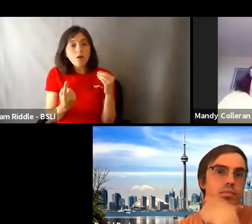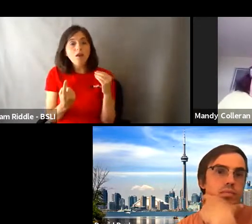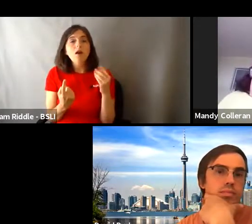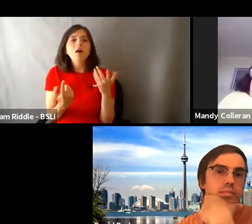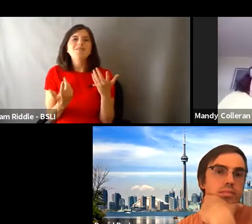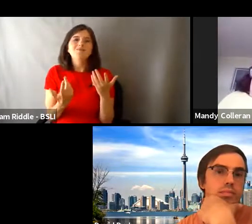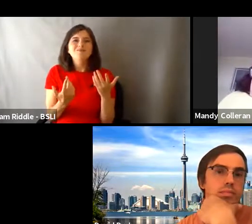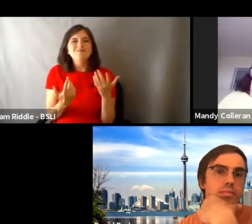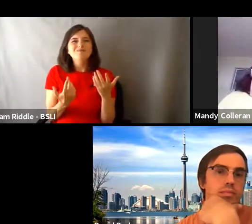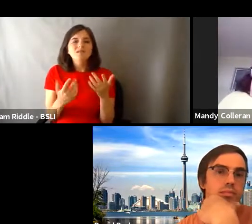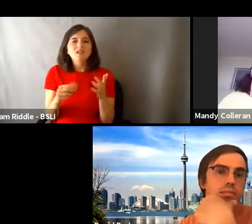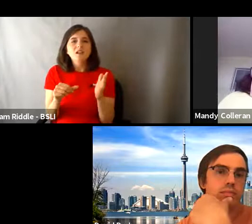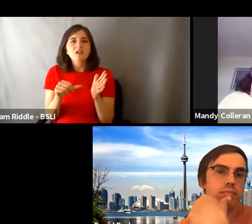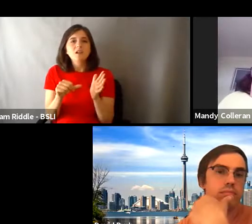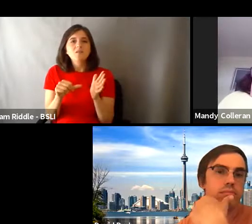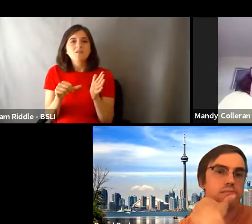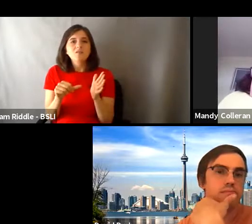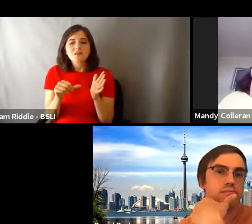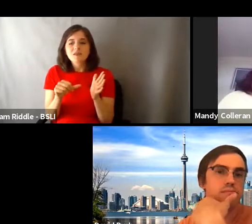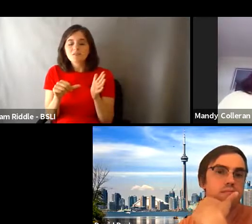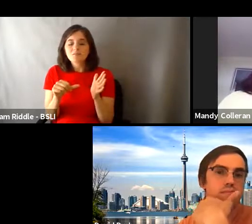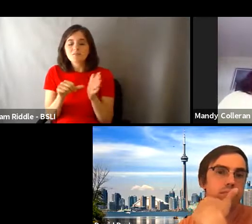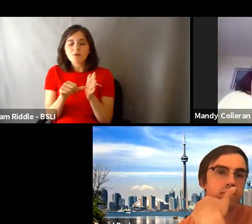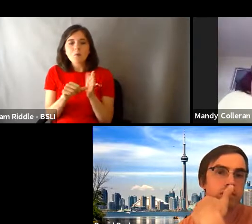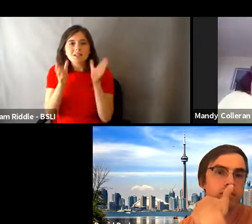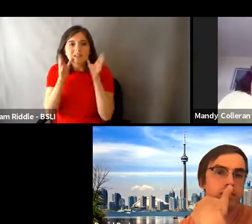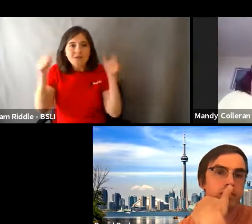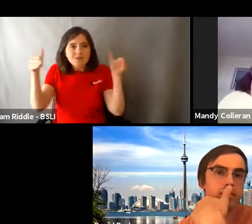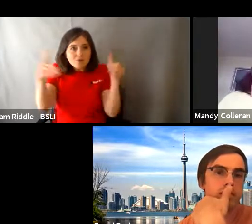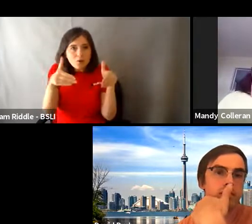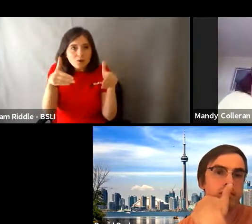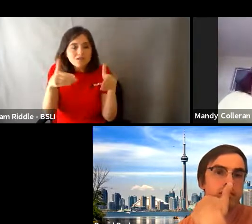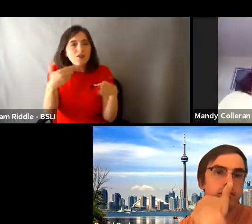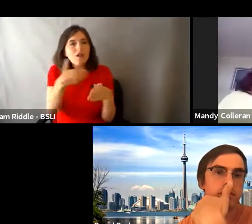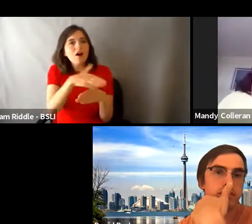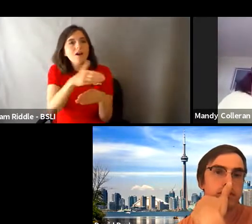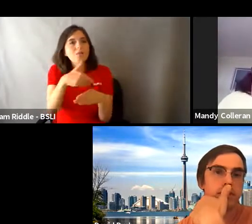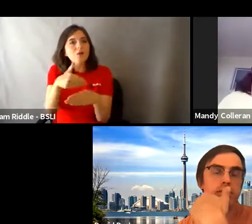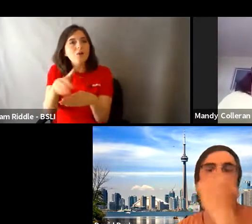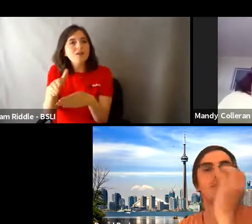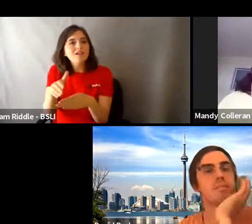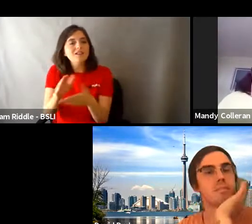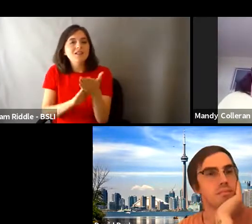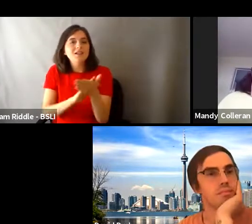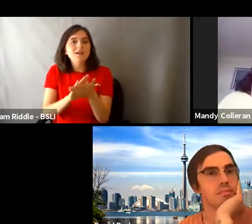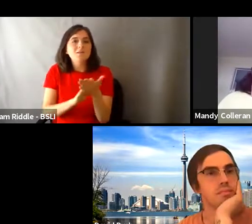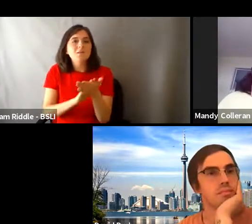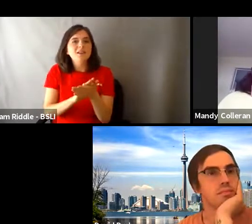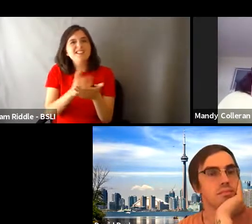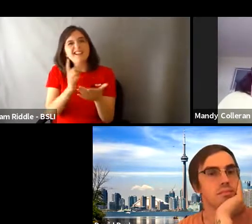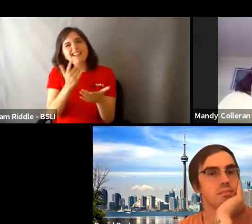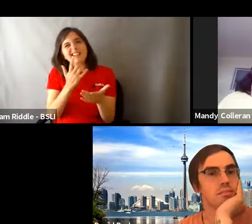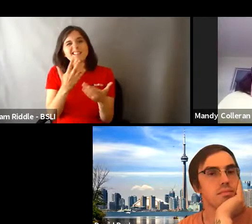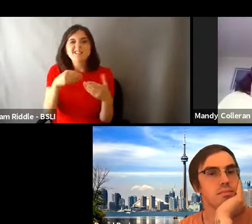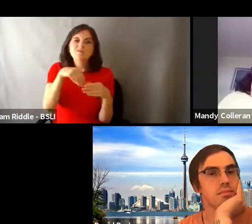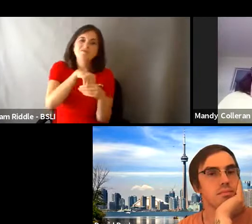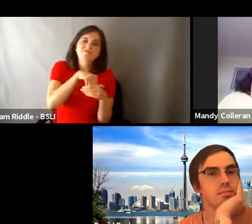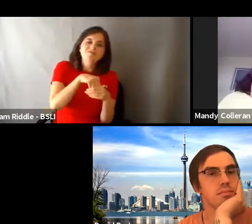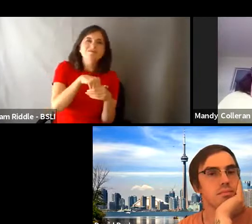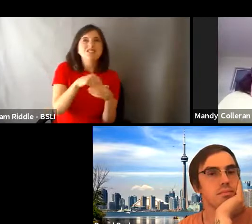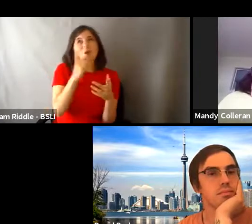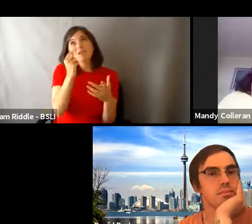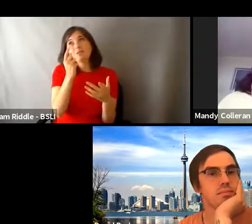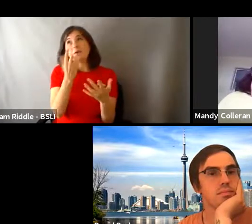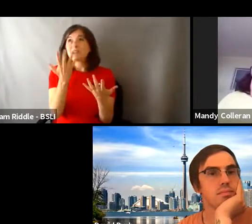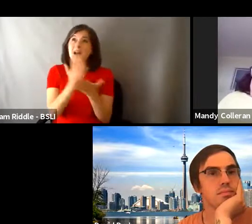is they tend to focus on the unemployed. And so to the extent that picks some of that up, I guess it is